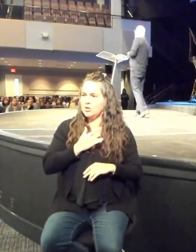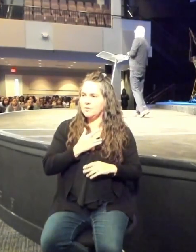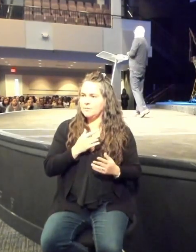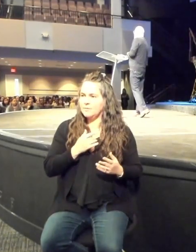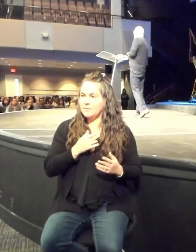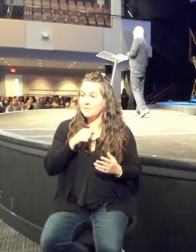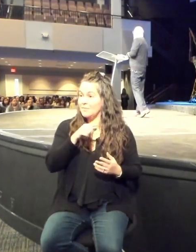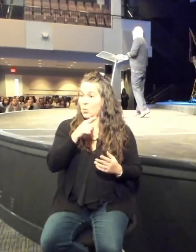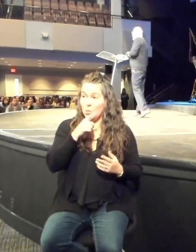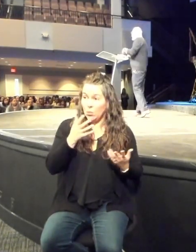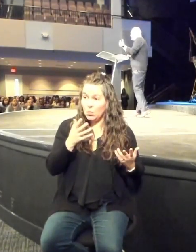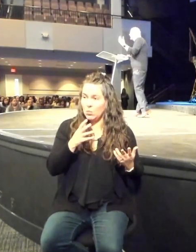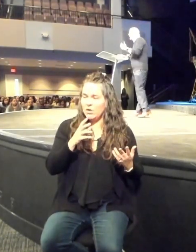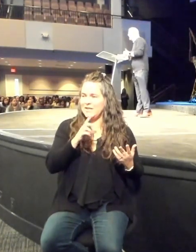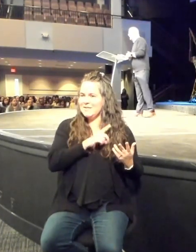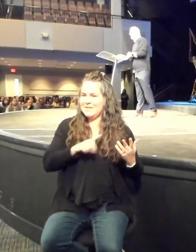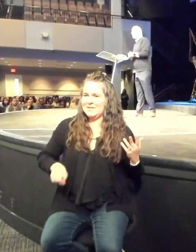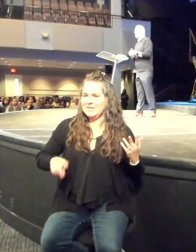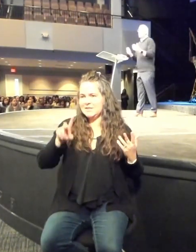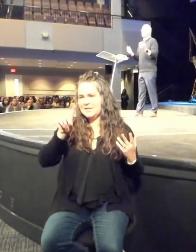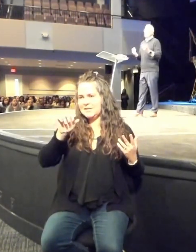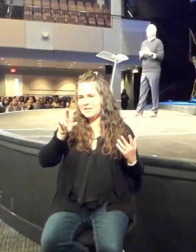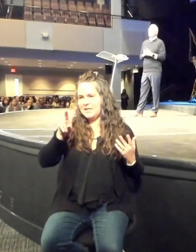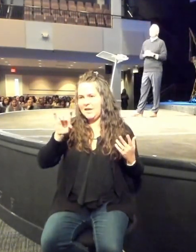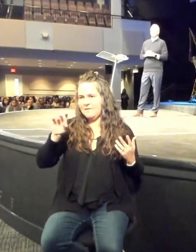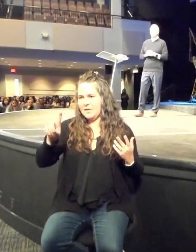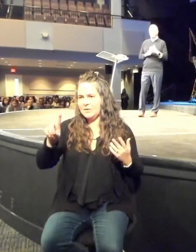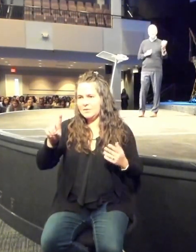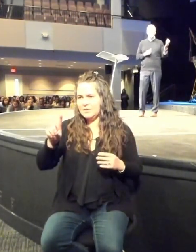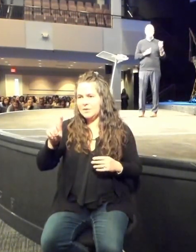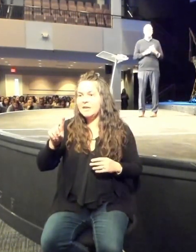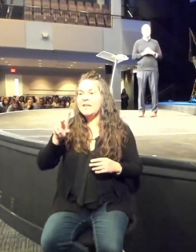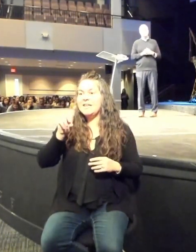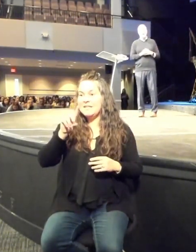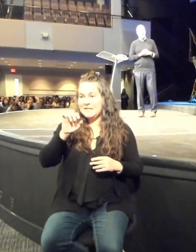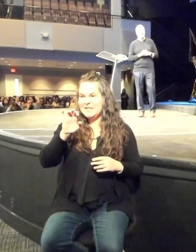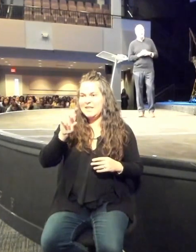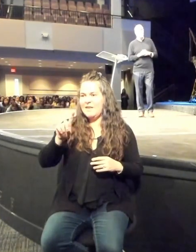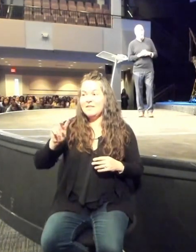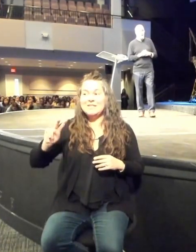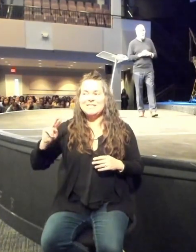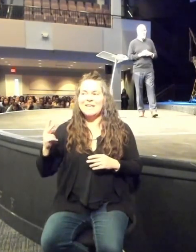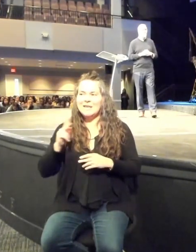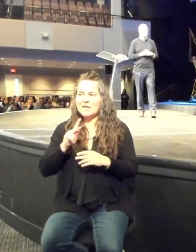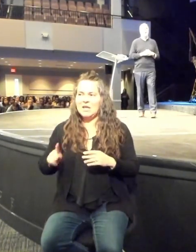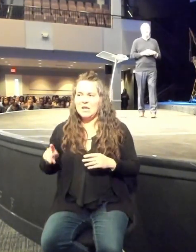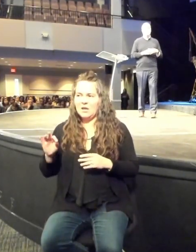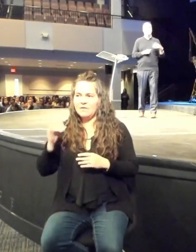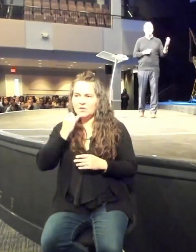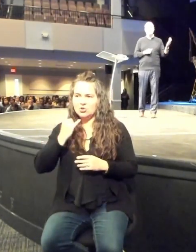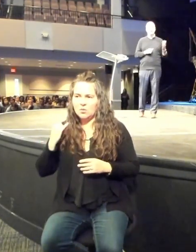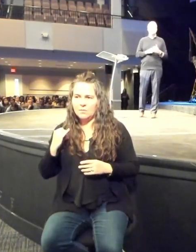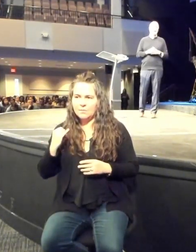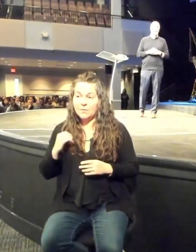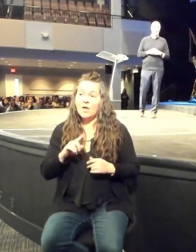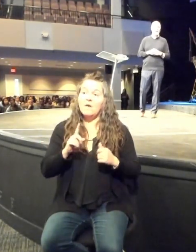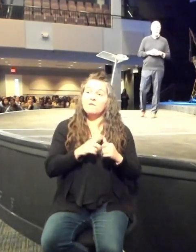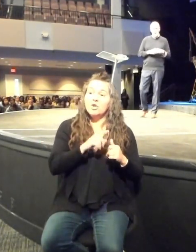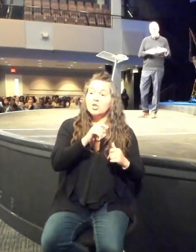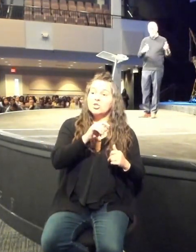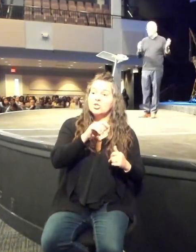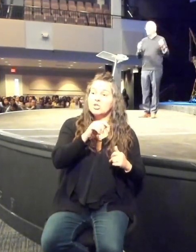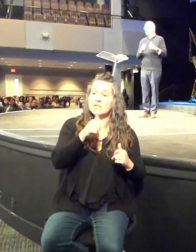David. David in the Old Testament was the second king of Israel. The first king of Israel was a man by the name of Saul. And seeing King Saul